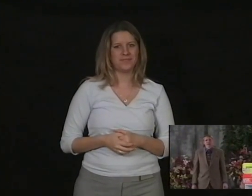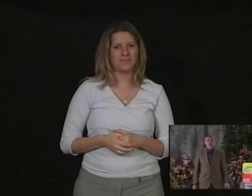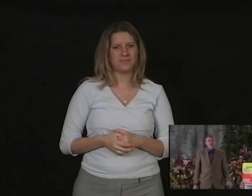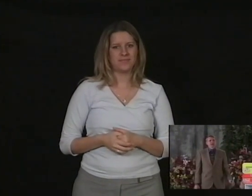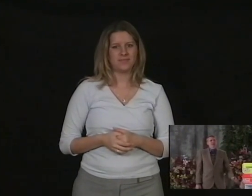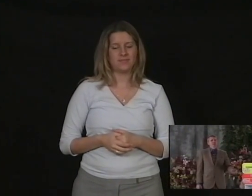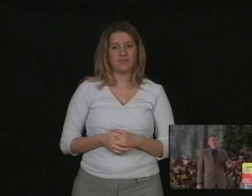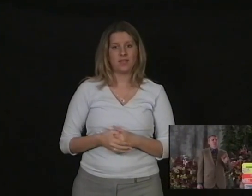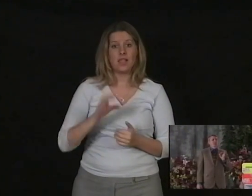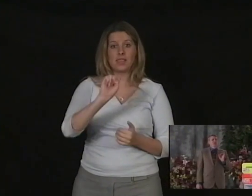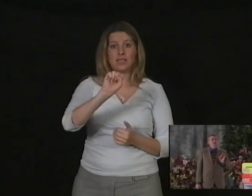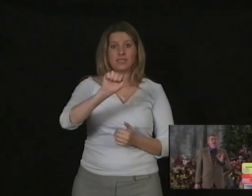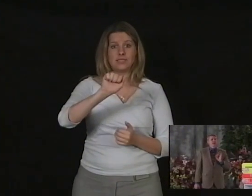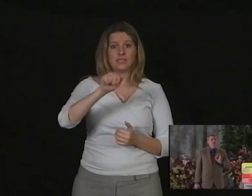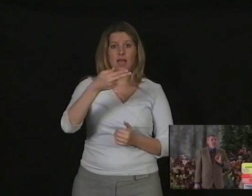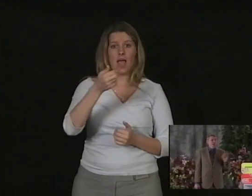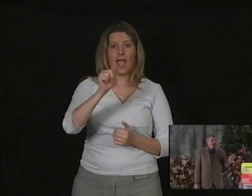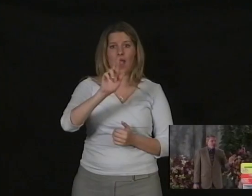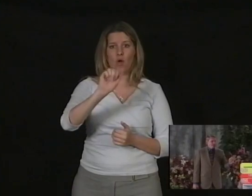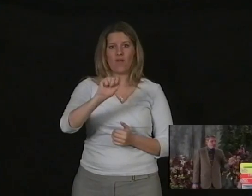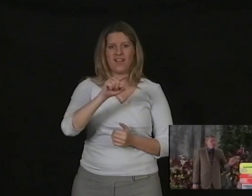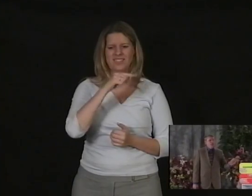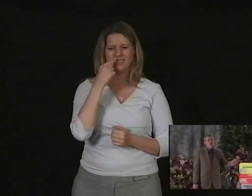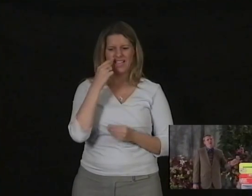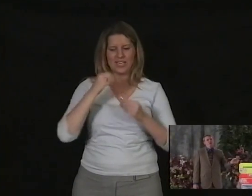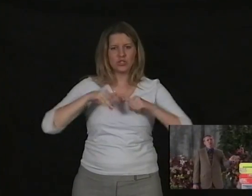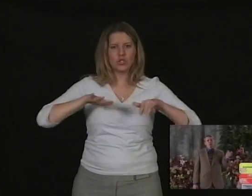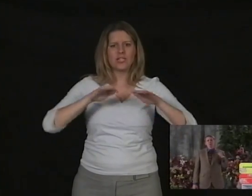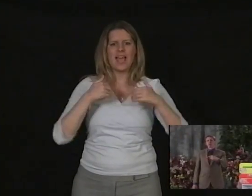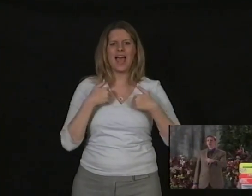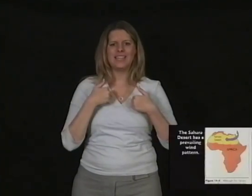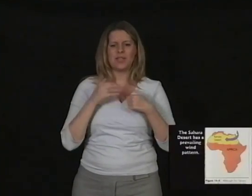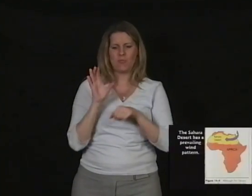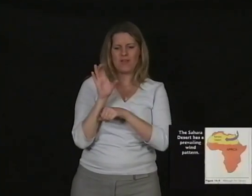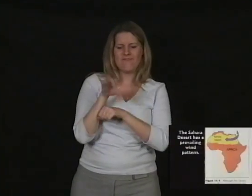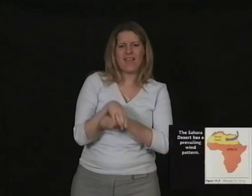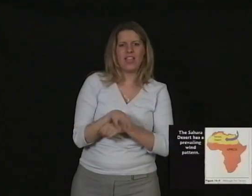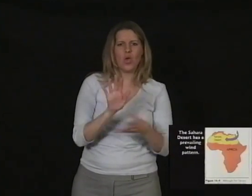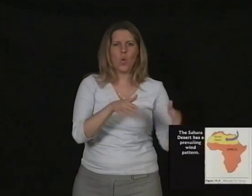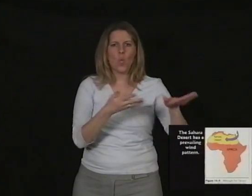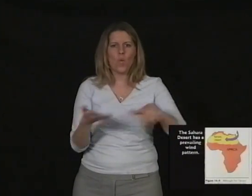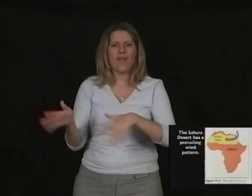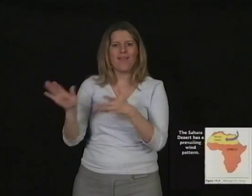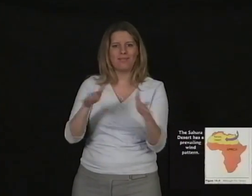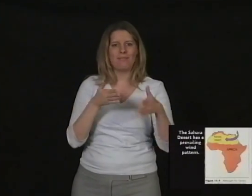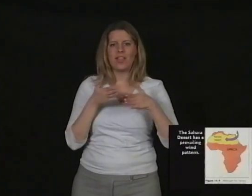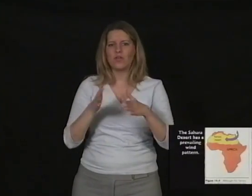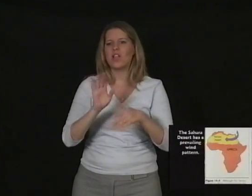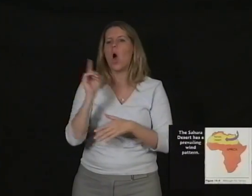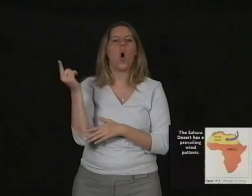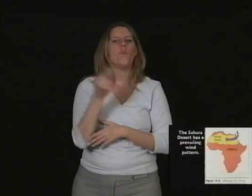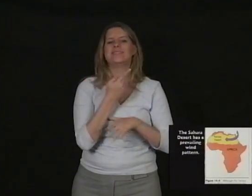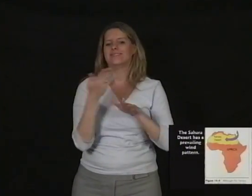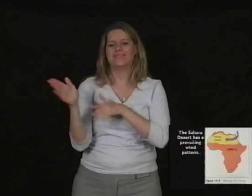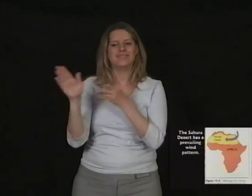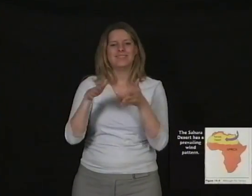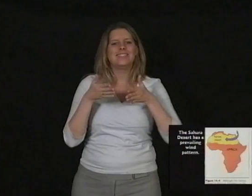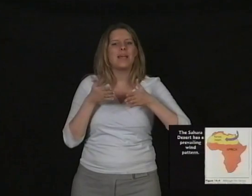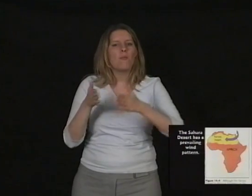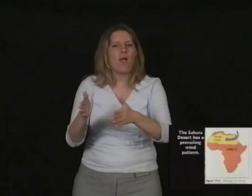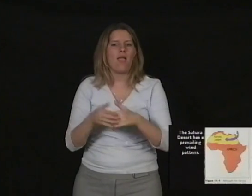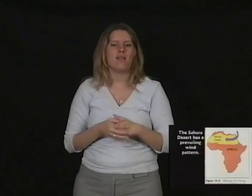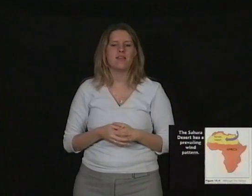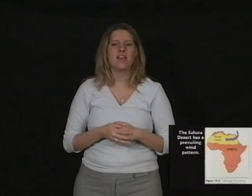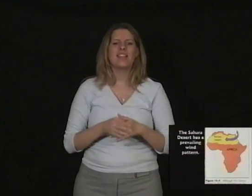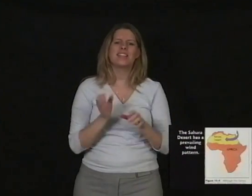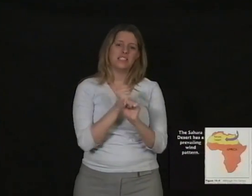The Sahara Desert has what's called a prevailing wind pattern. The wind almost always blows the same way. This creates a problem. The